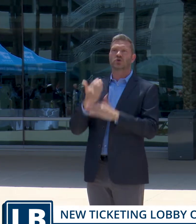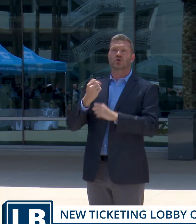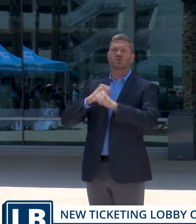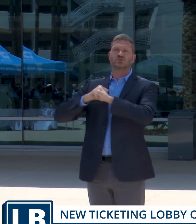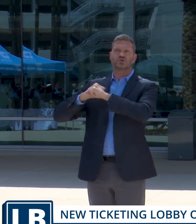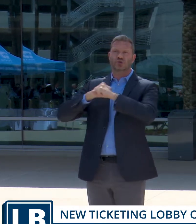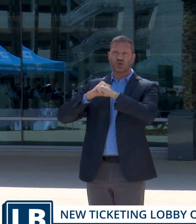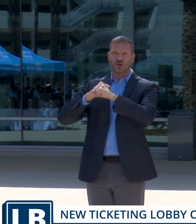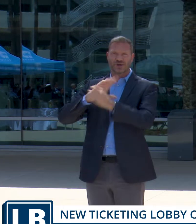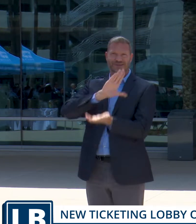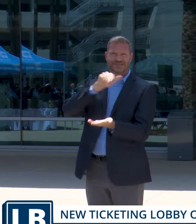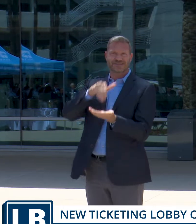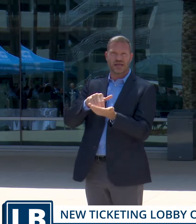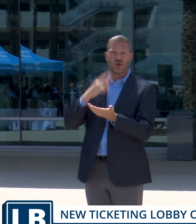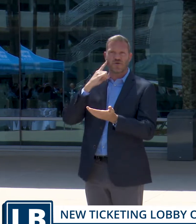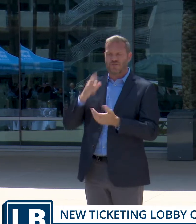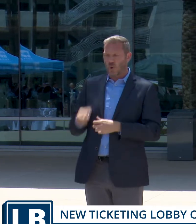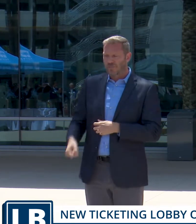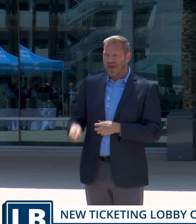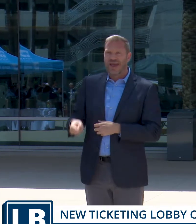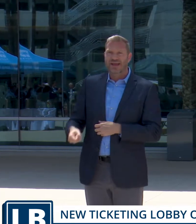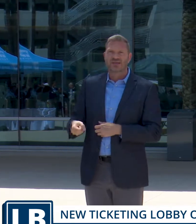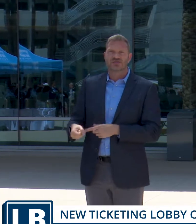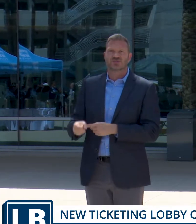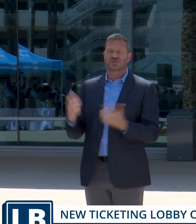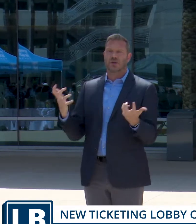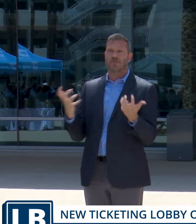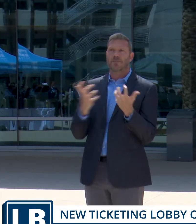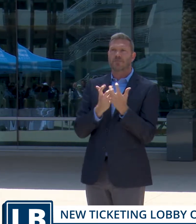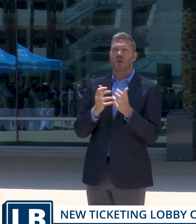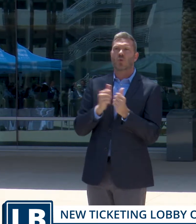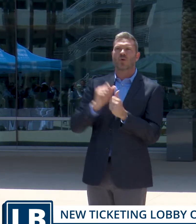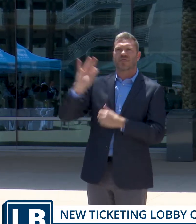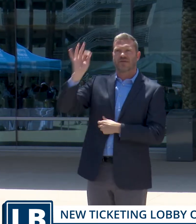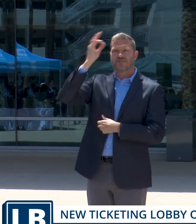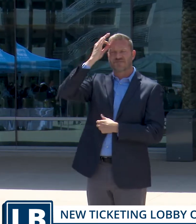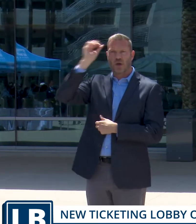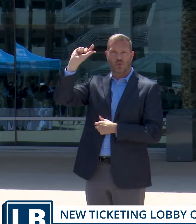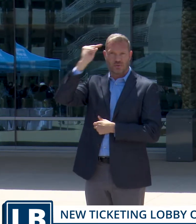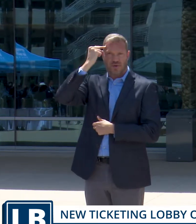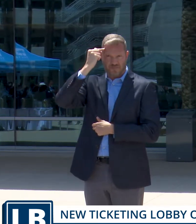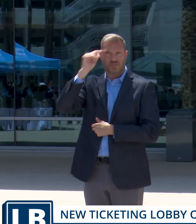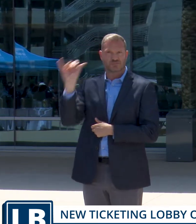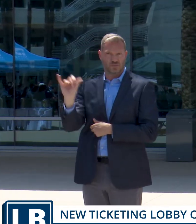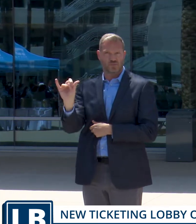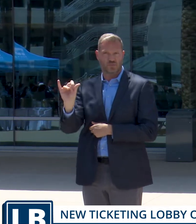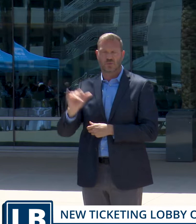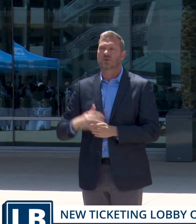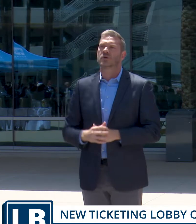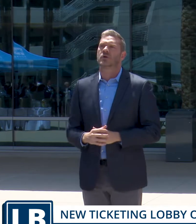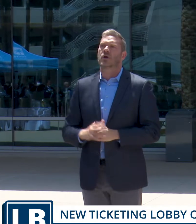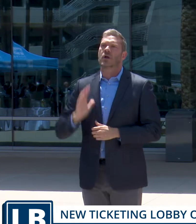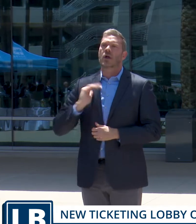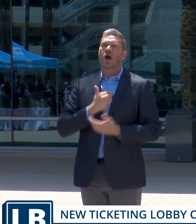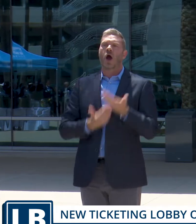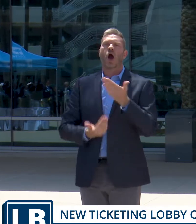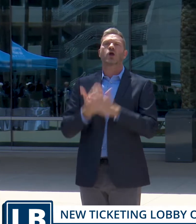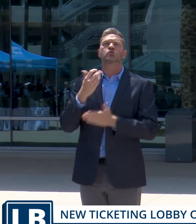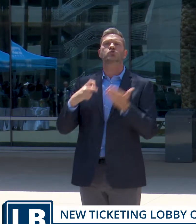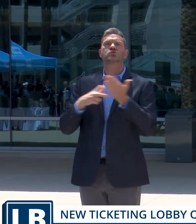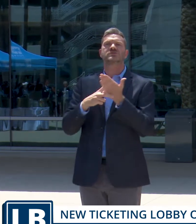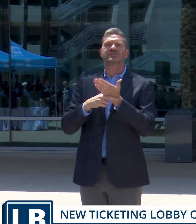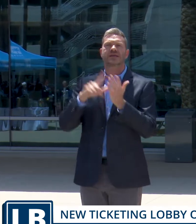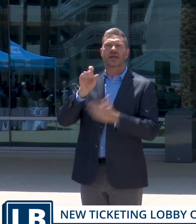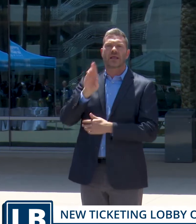security center for baggage, which is a partnership with the federal government as well. So our new ticketing lobby and